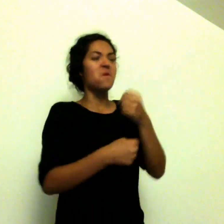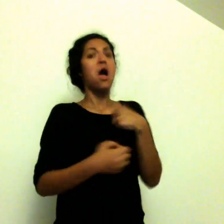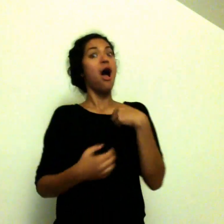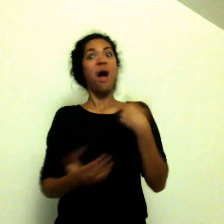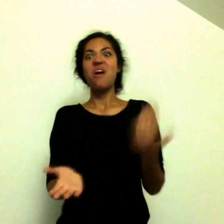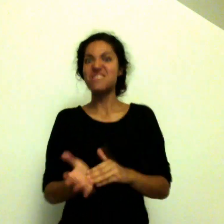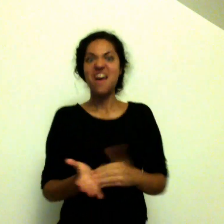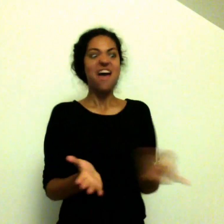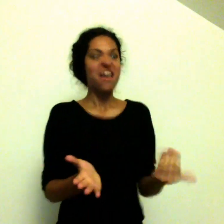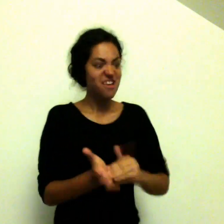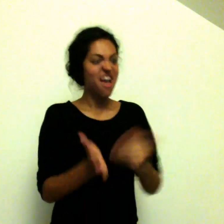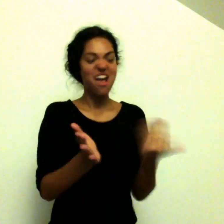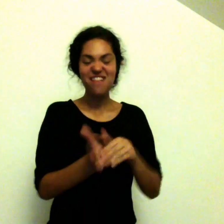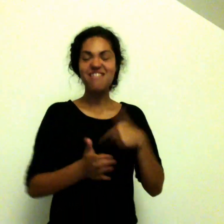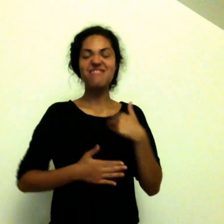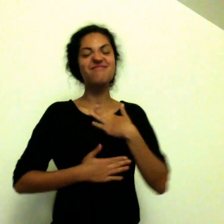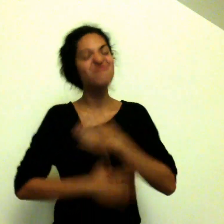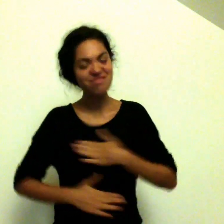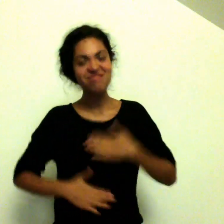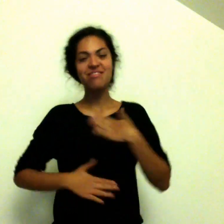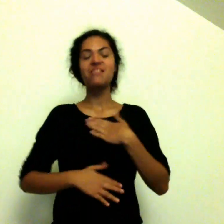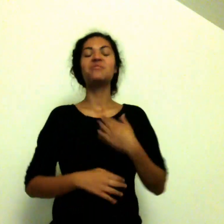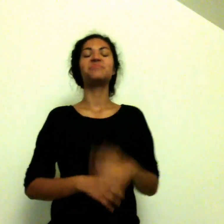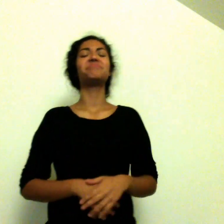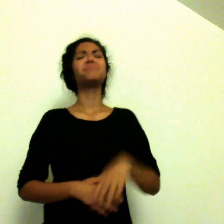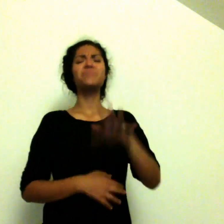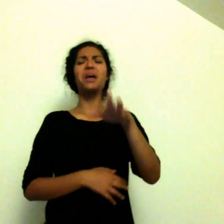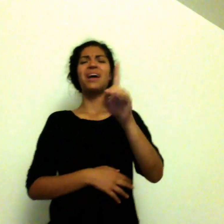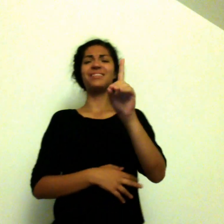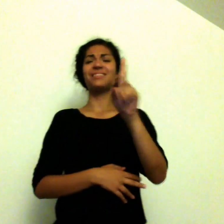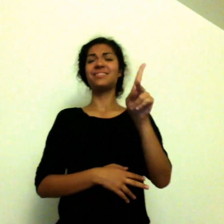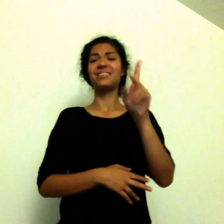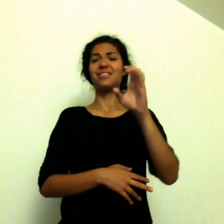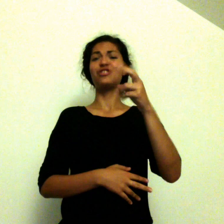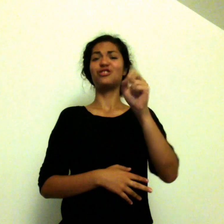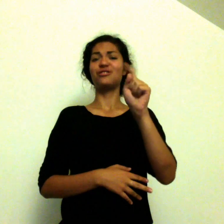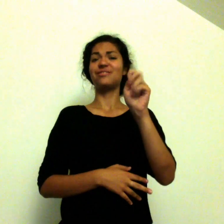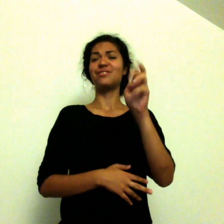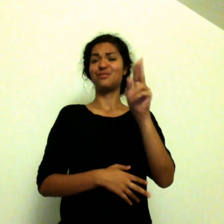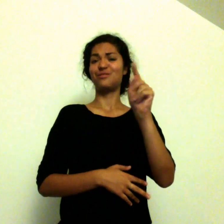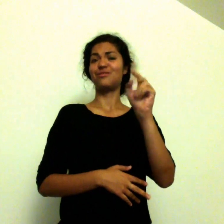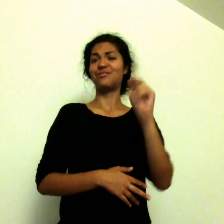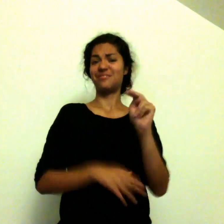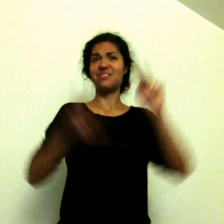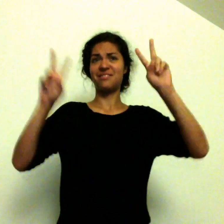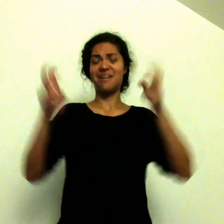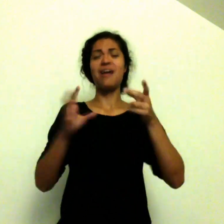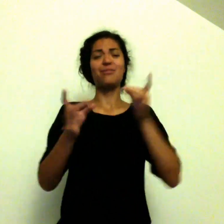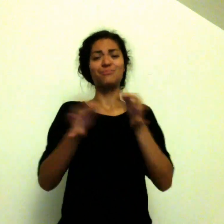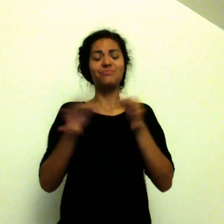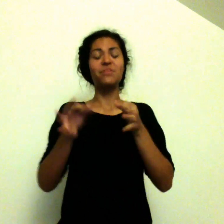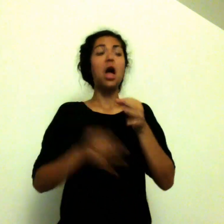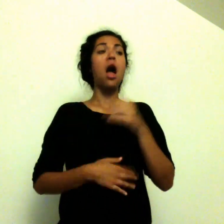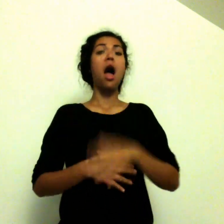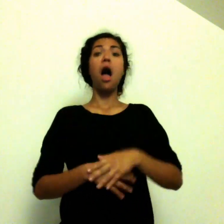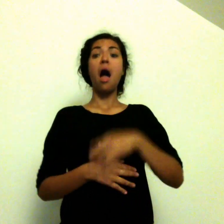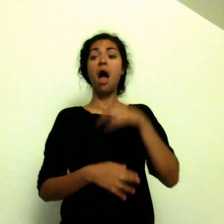G.K. Chesterton had said, part of God's infinite beauty is manifested in a little child in their